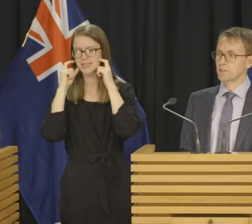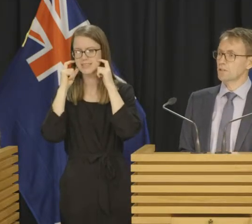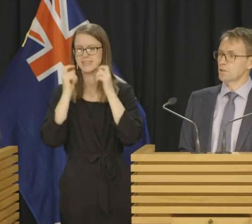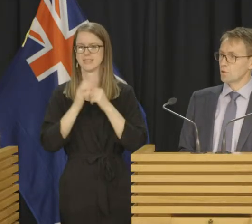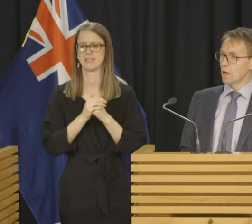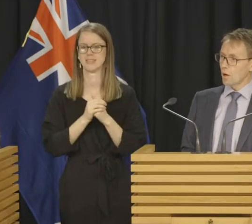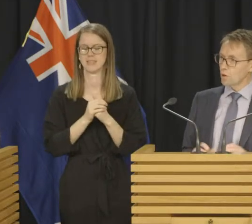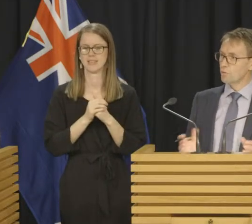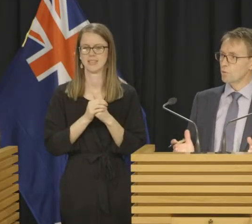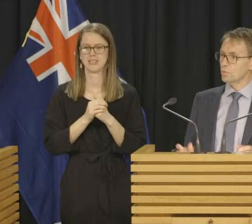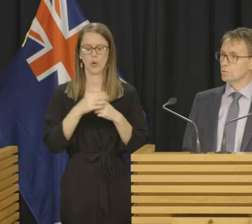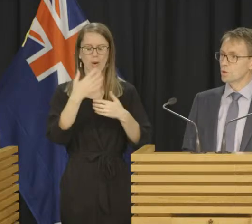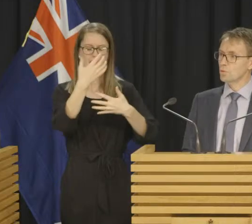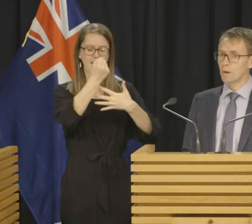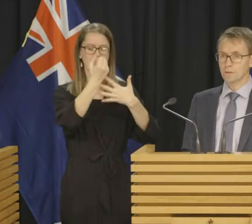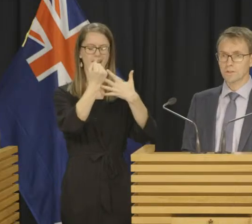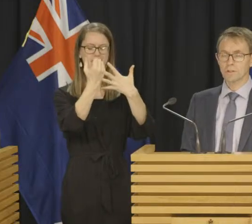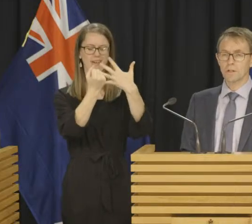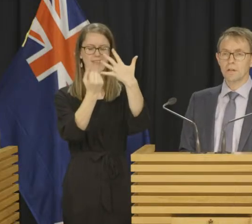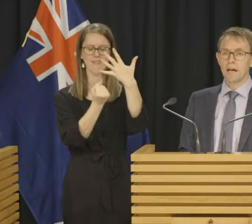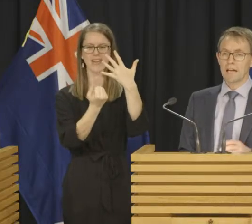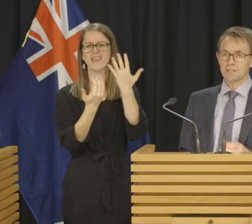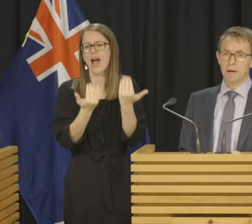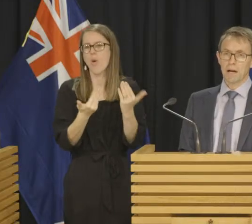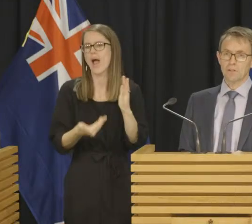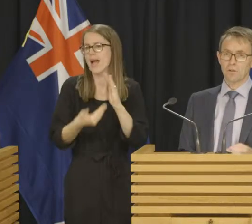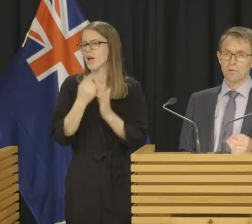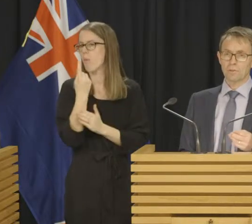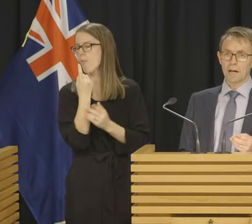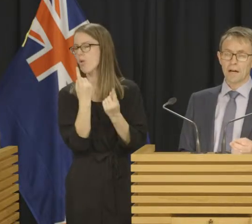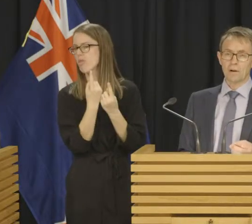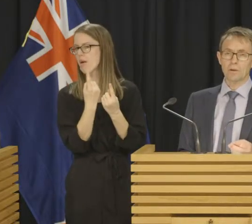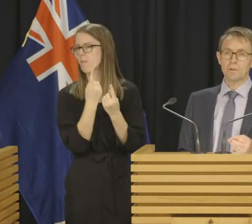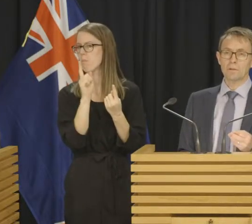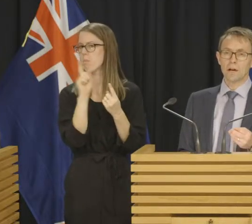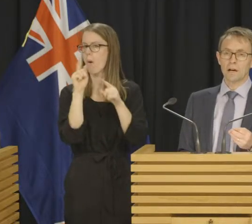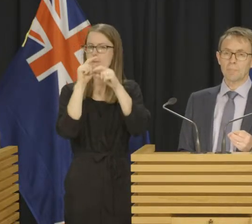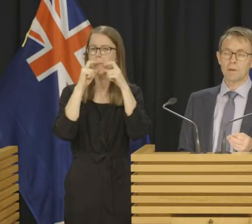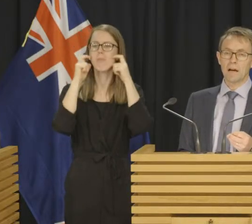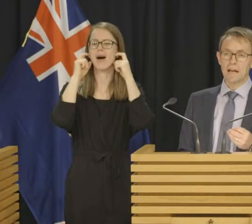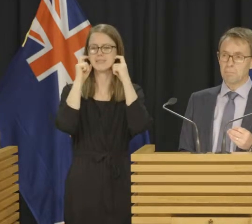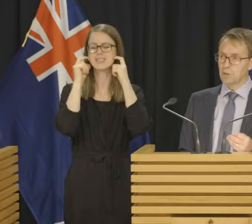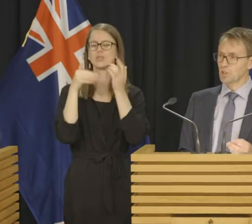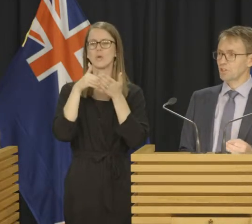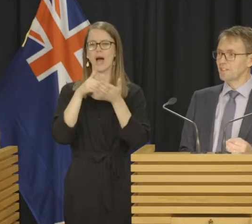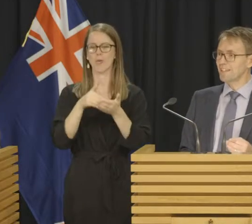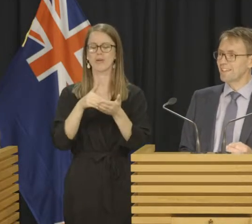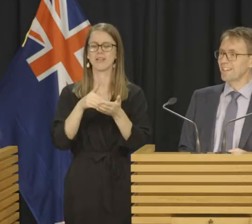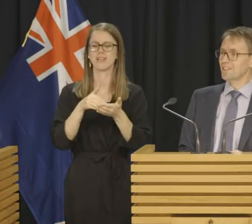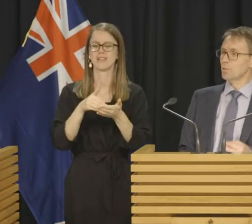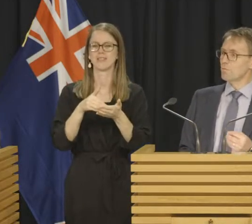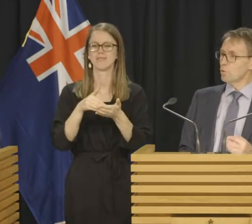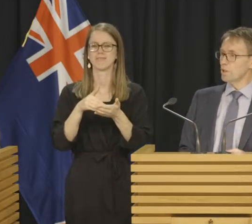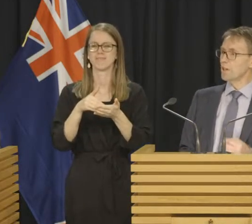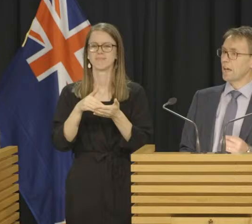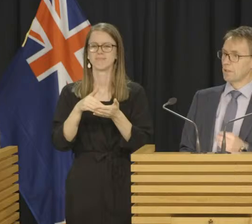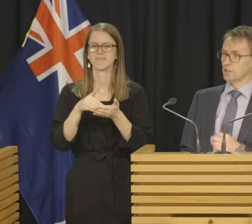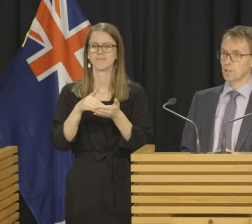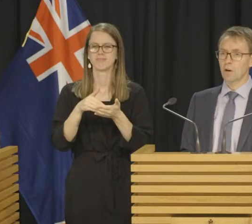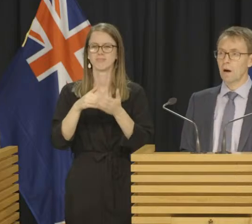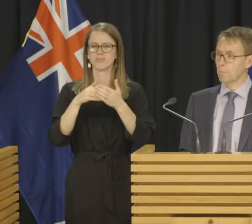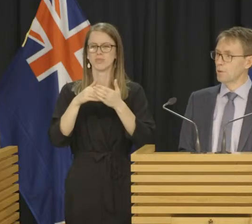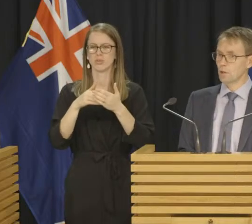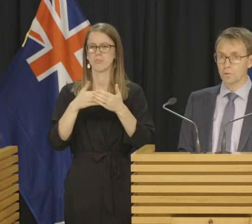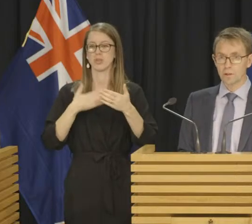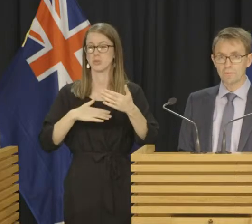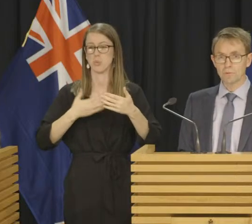adding masks to our overall toolbox as part of our ambition to avoid having